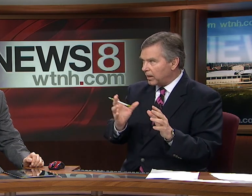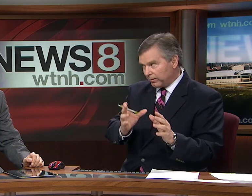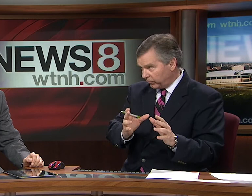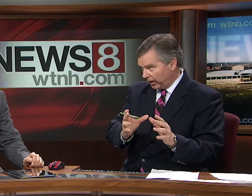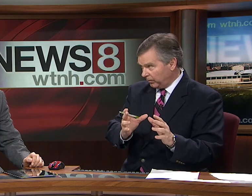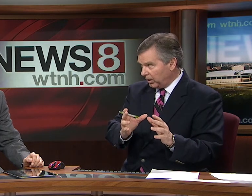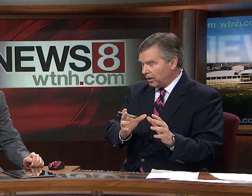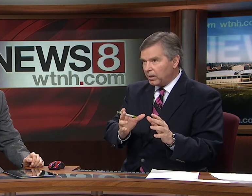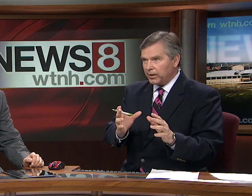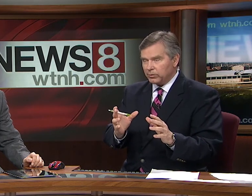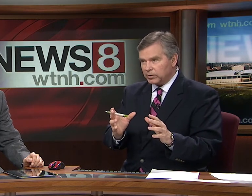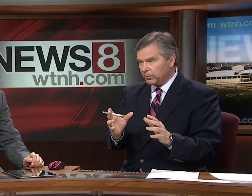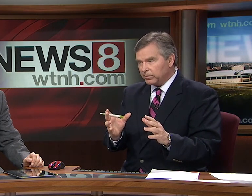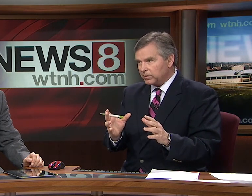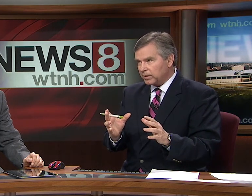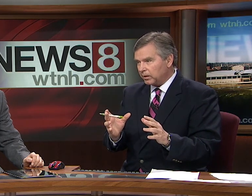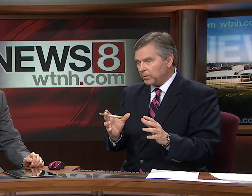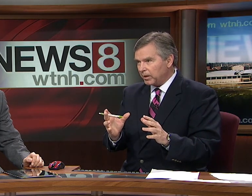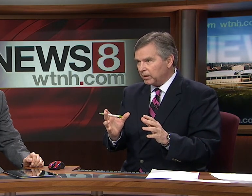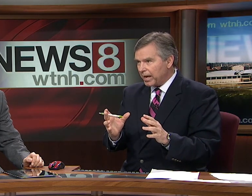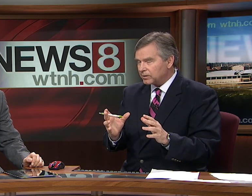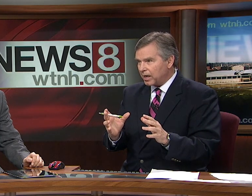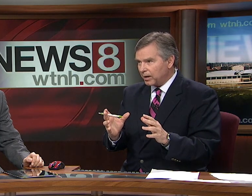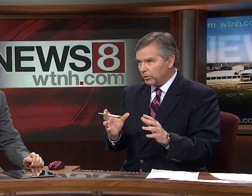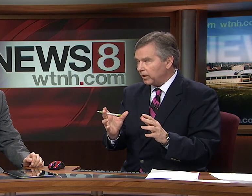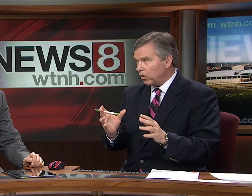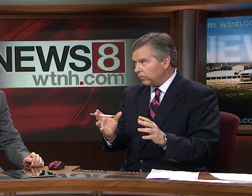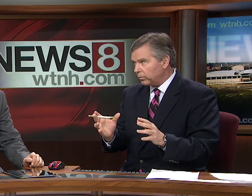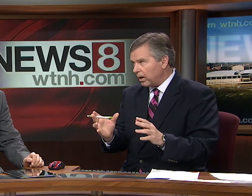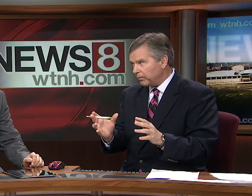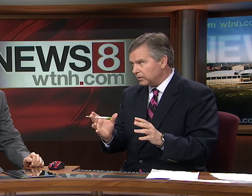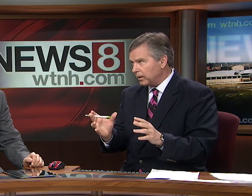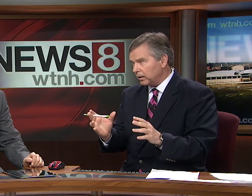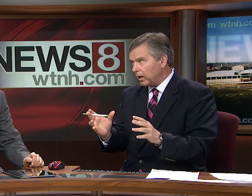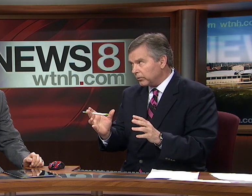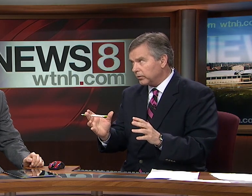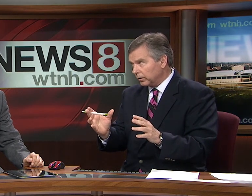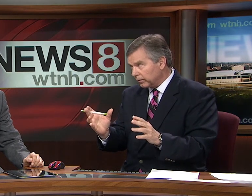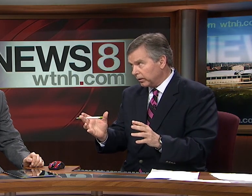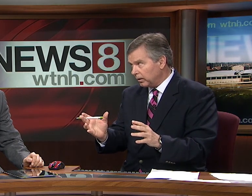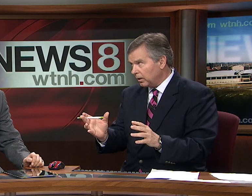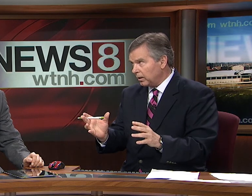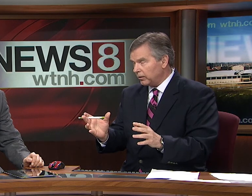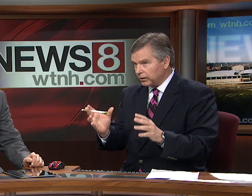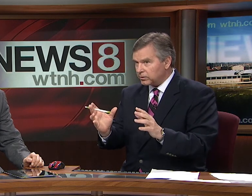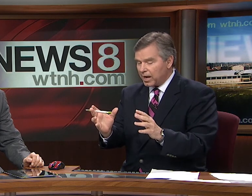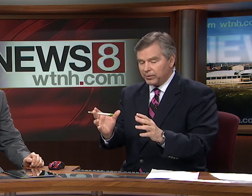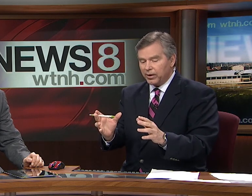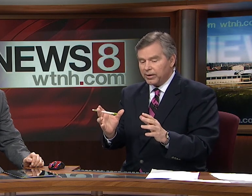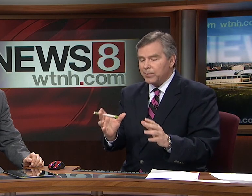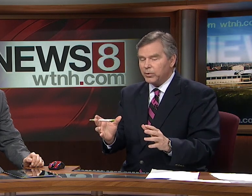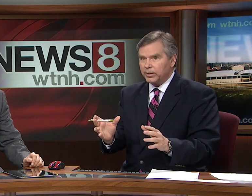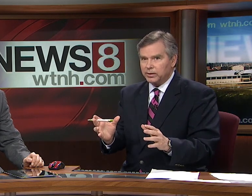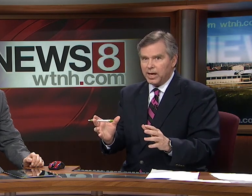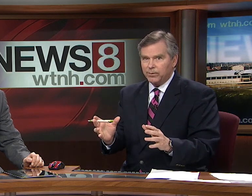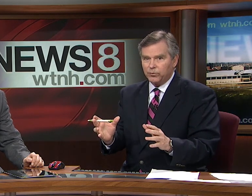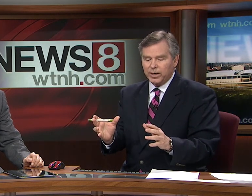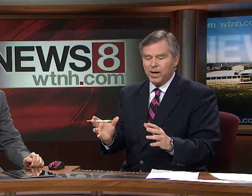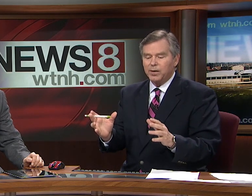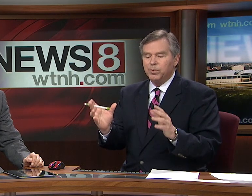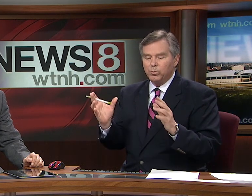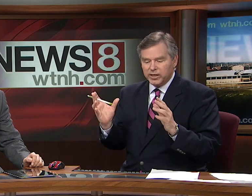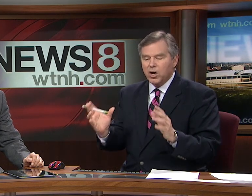kind of time frame. Sure. That was the big mistake they made last time when they overpromised and underdelivered. This time they are not putting a